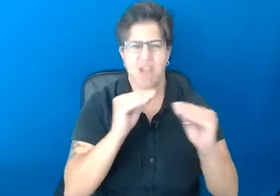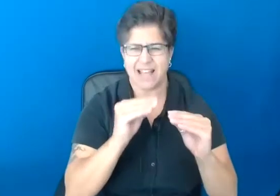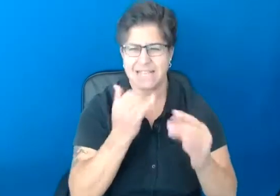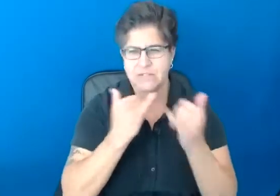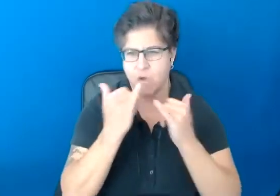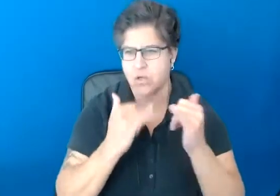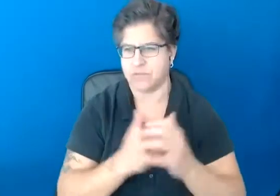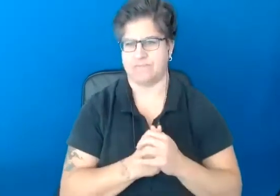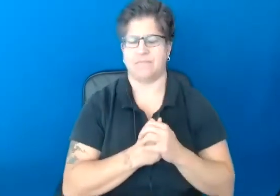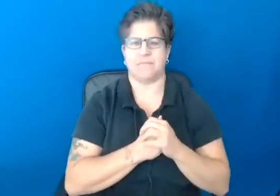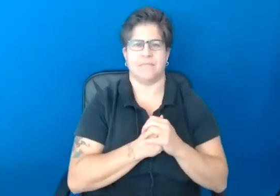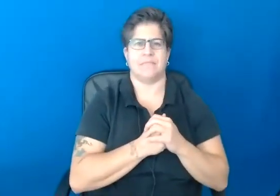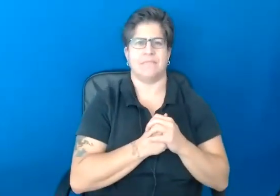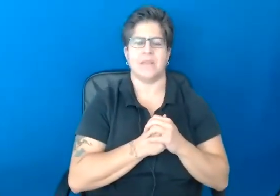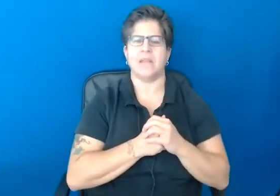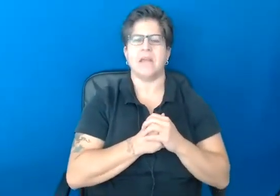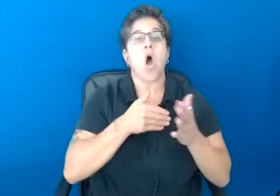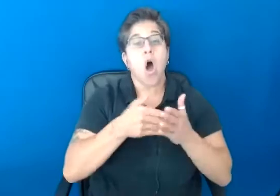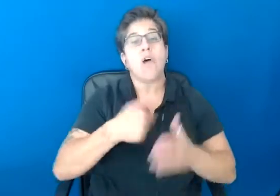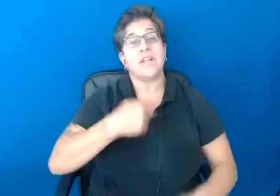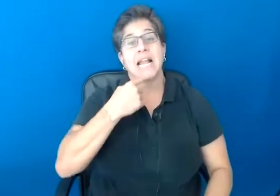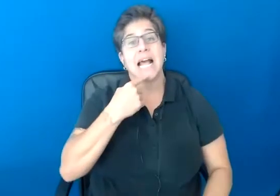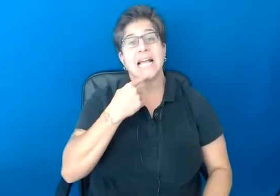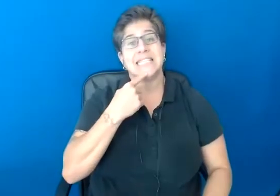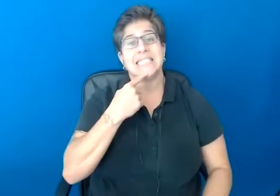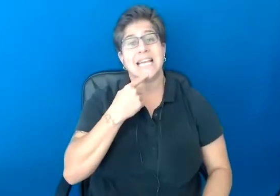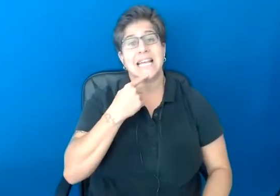3 steps brought down my level of anxiety, my level of fear, confusion,